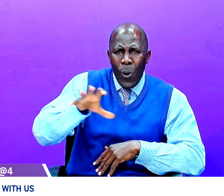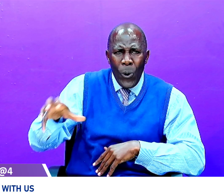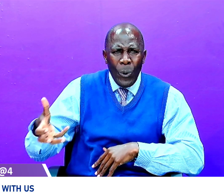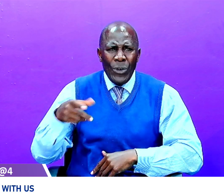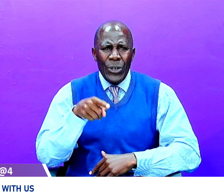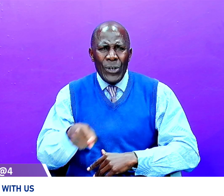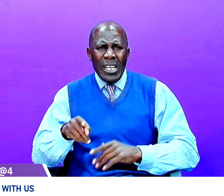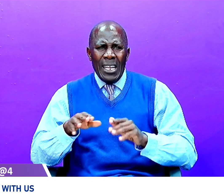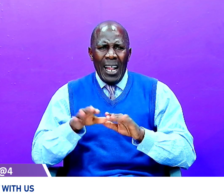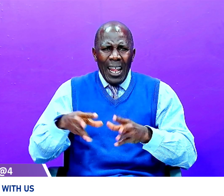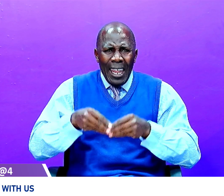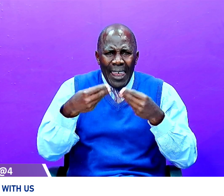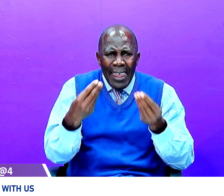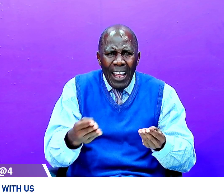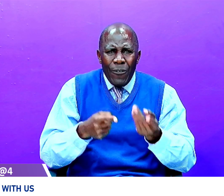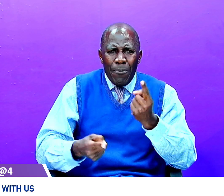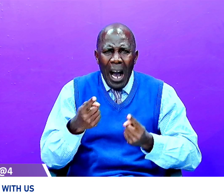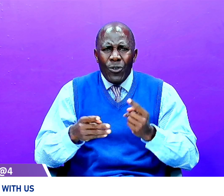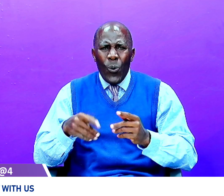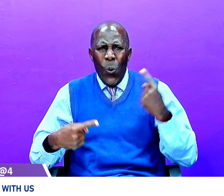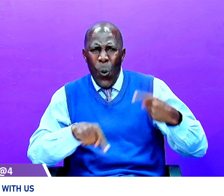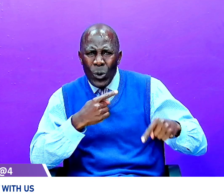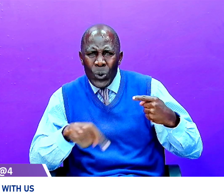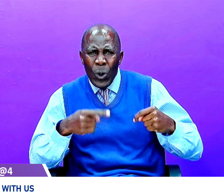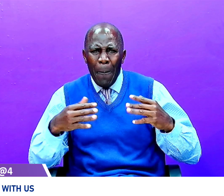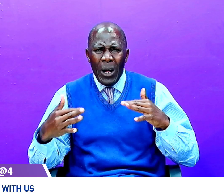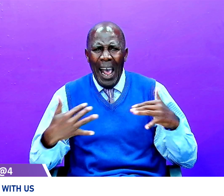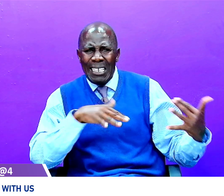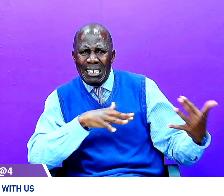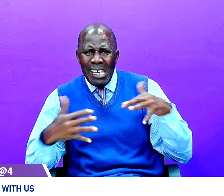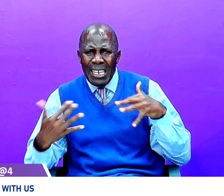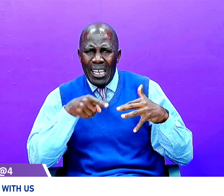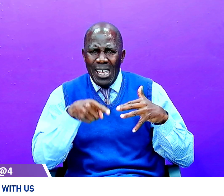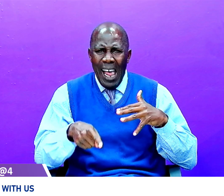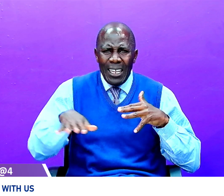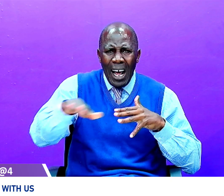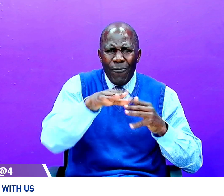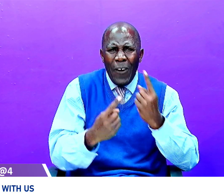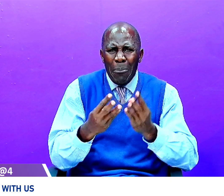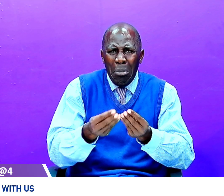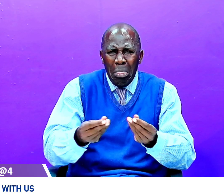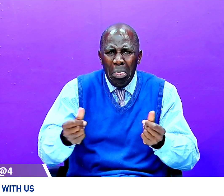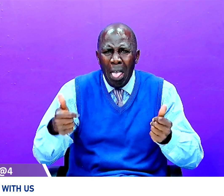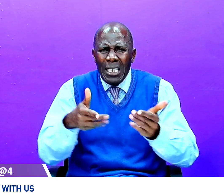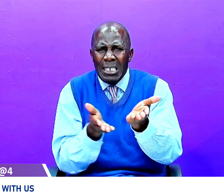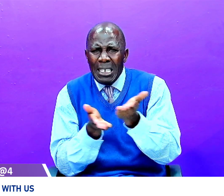their efforts, several residential units were completely consumed by the fire, leaving behind a